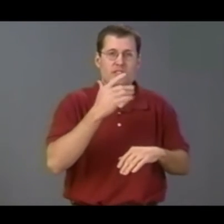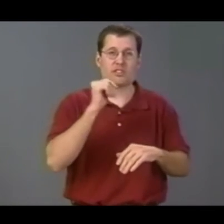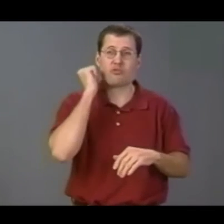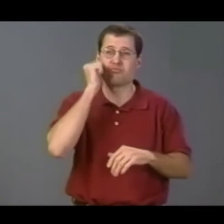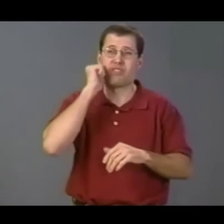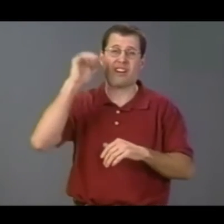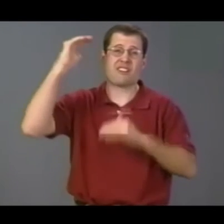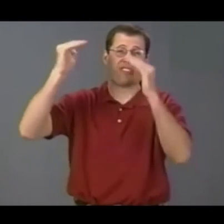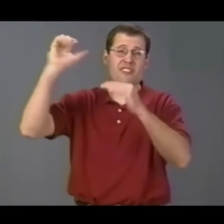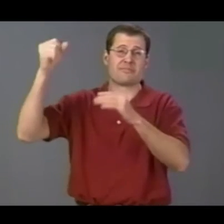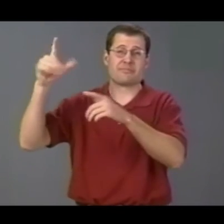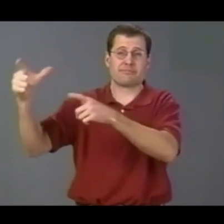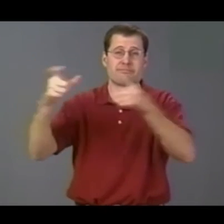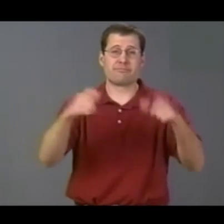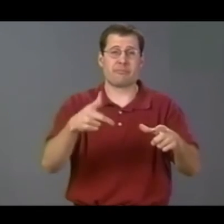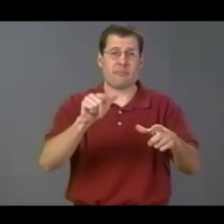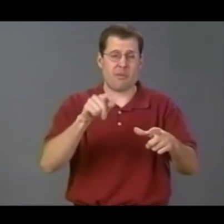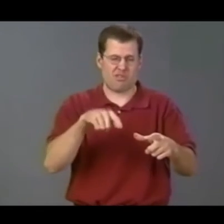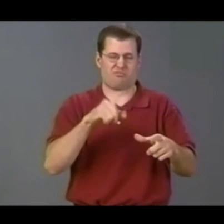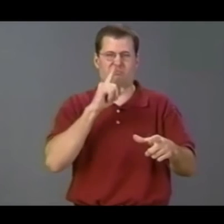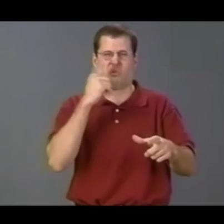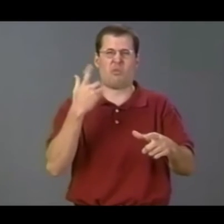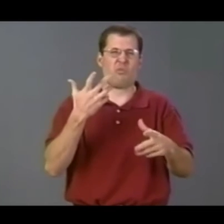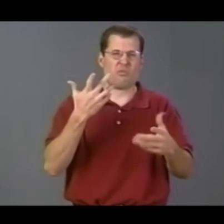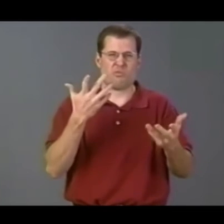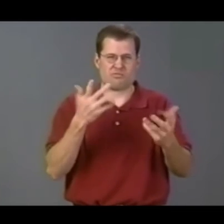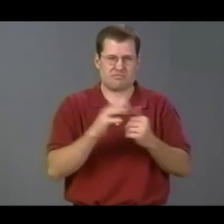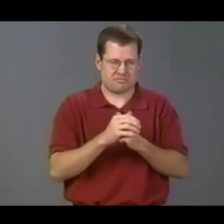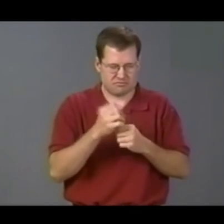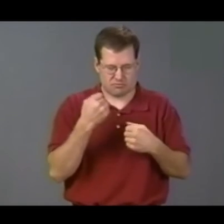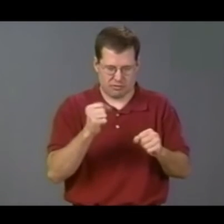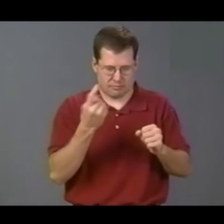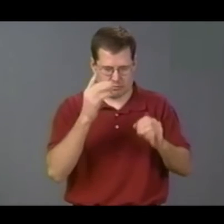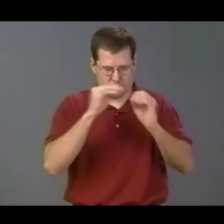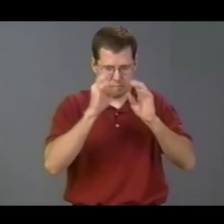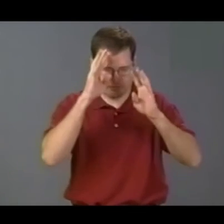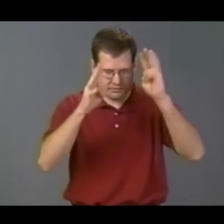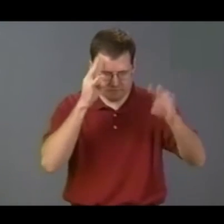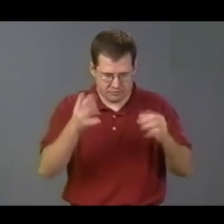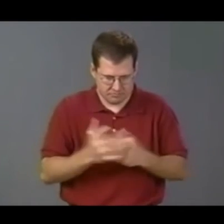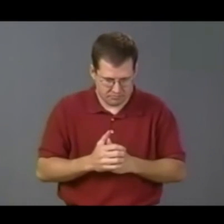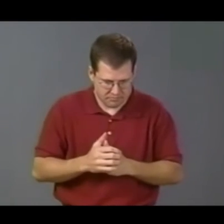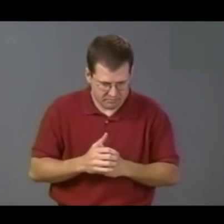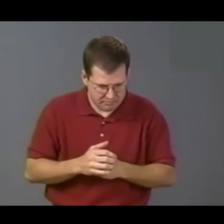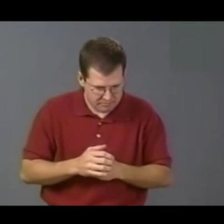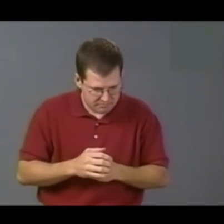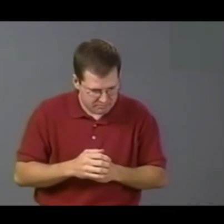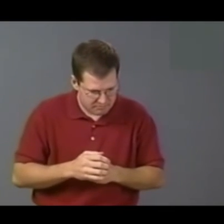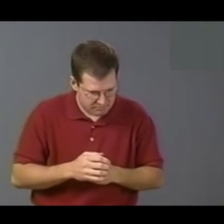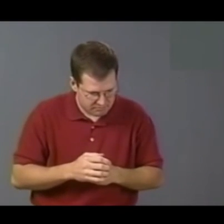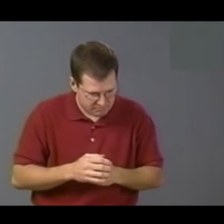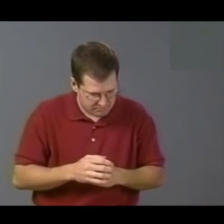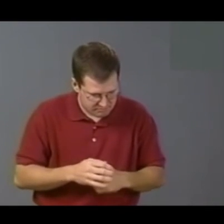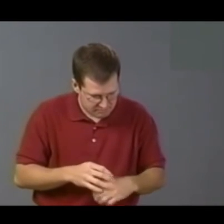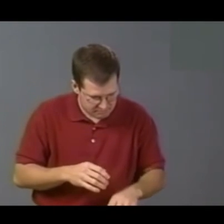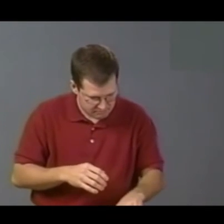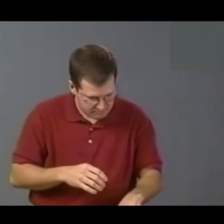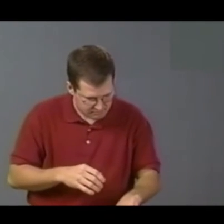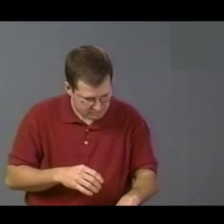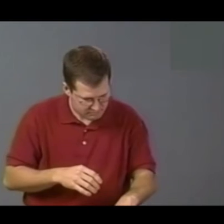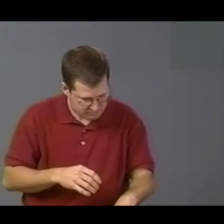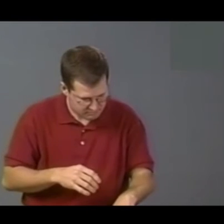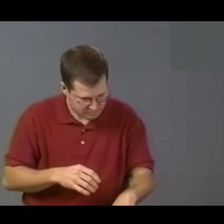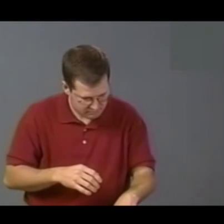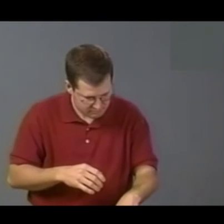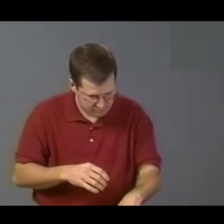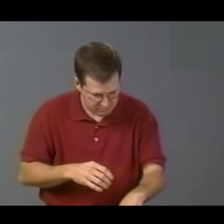Tell them that's it. Ooh, that's cool. That's your plate. We have the boring plates over here. Yours is cool. More imagination that